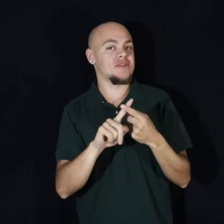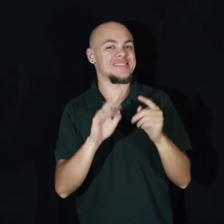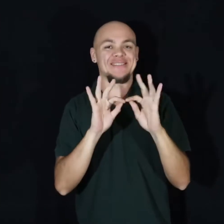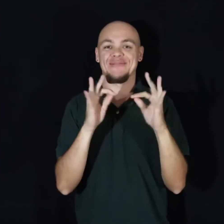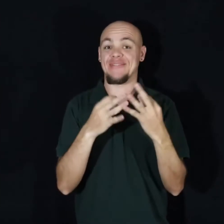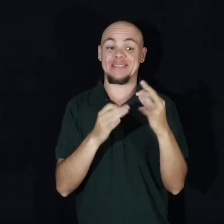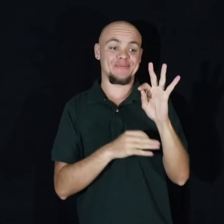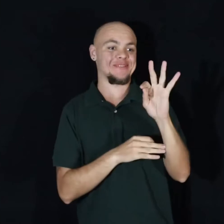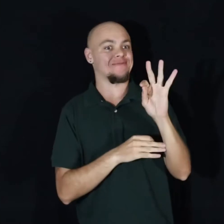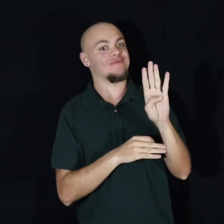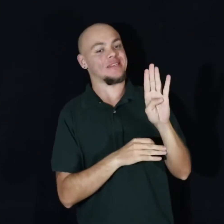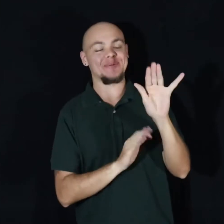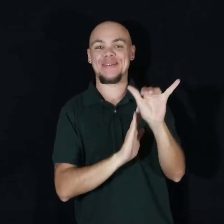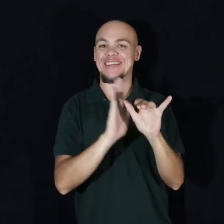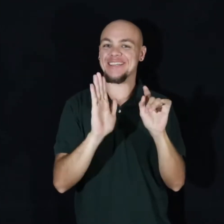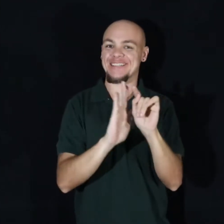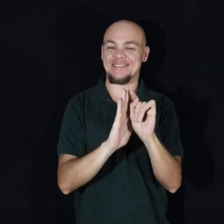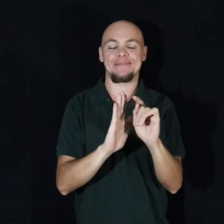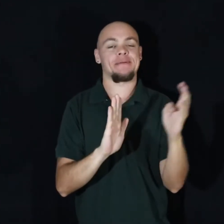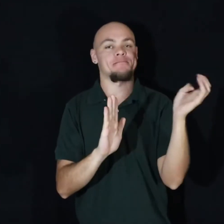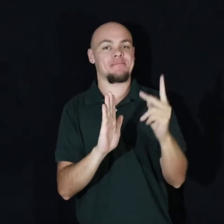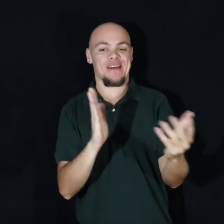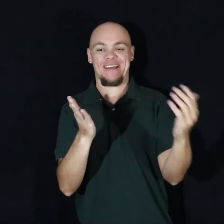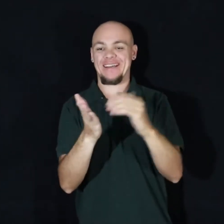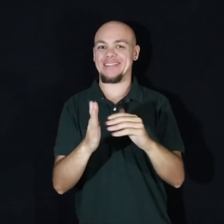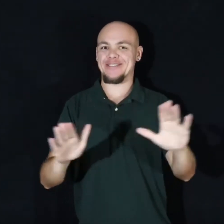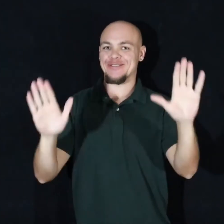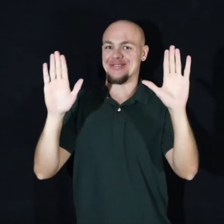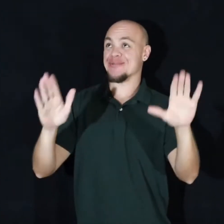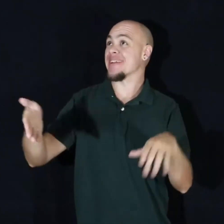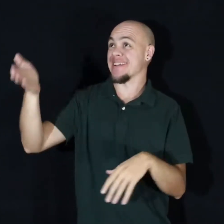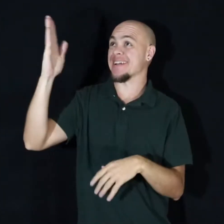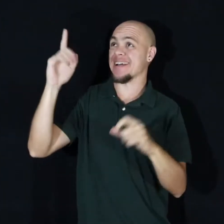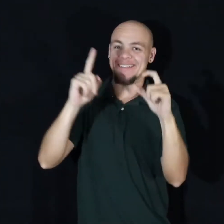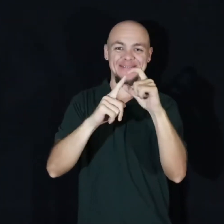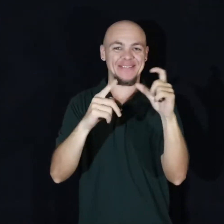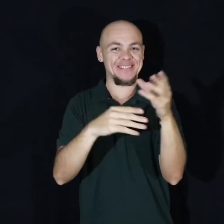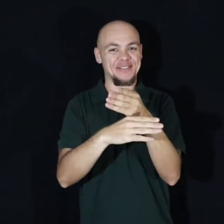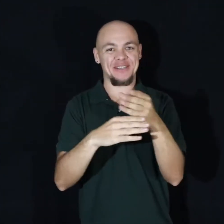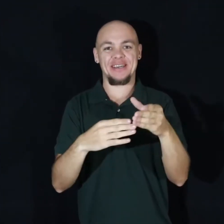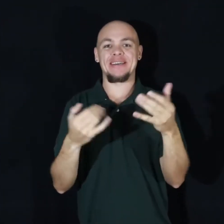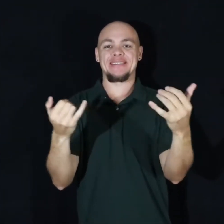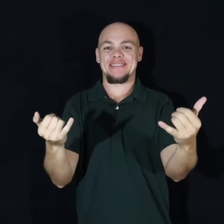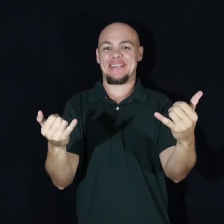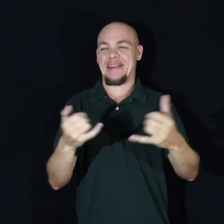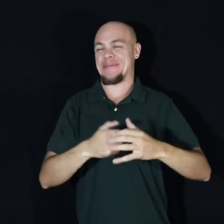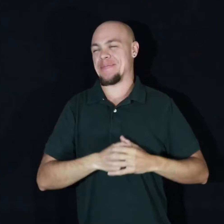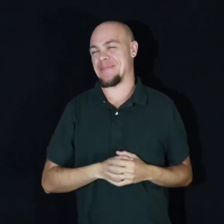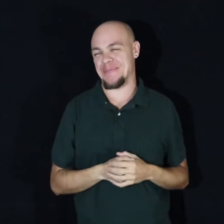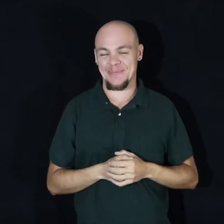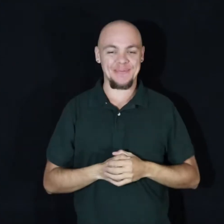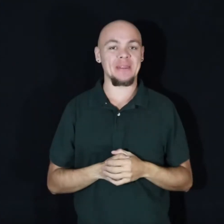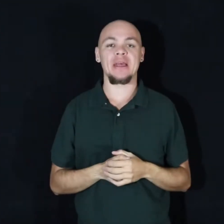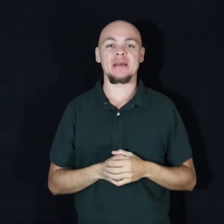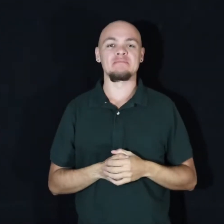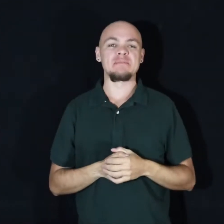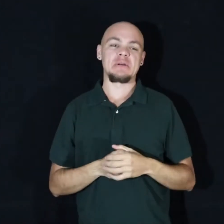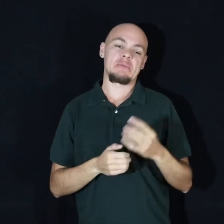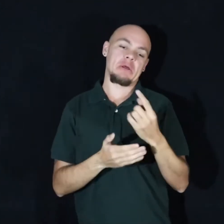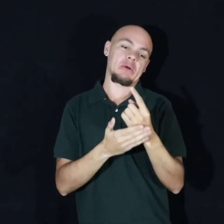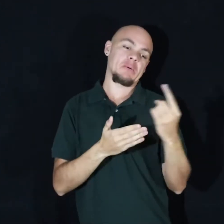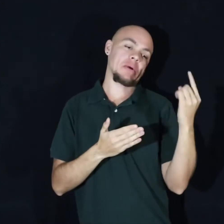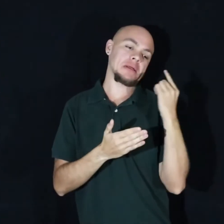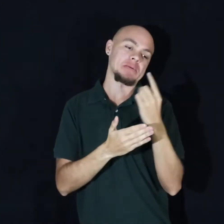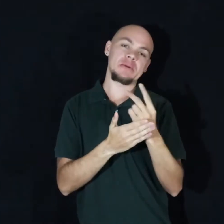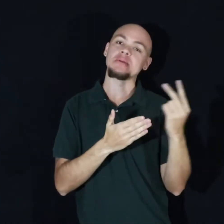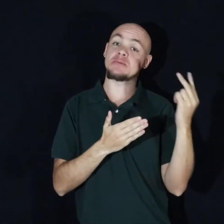Good morning, Open Door Ministries, and to all our friends and family on Facebook and YouTube. It is great to be back sharing the Word of God with all of you again